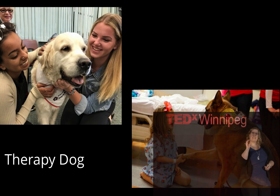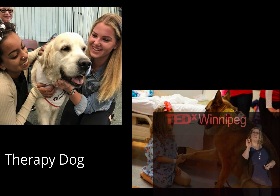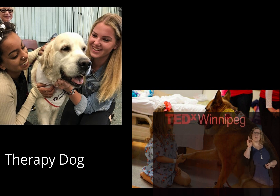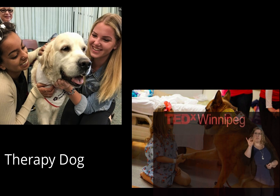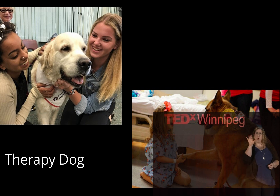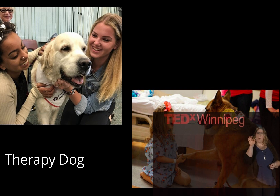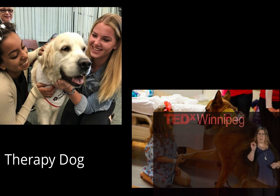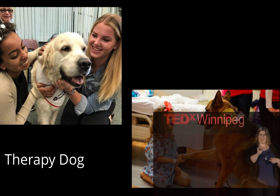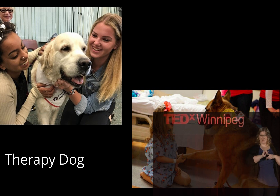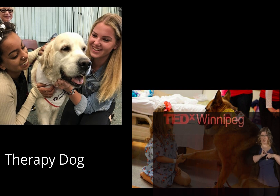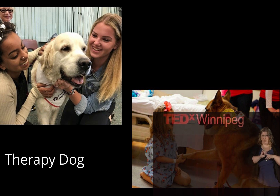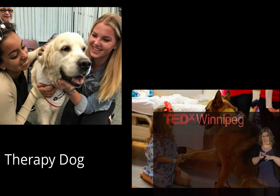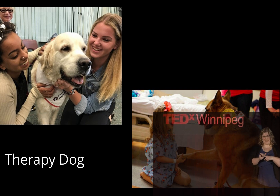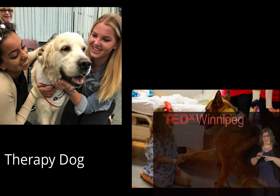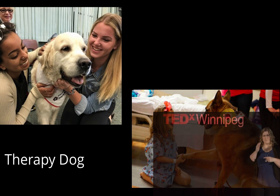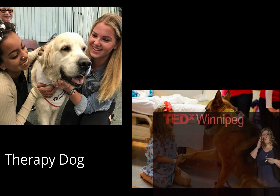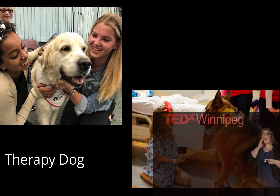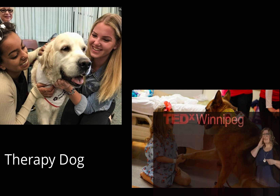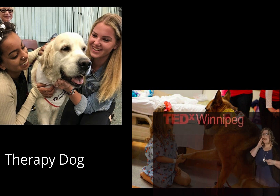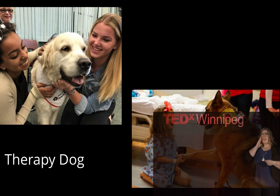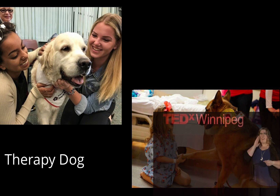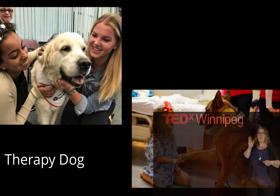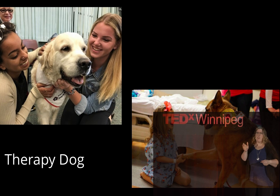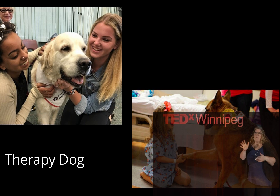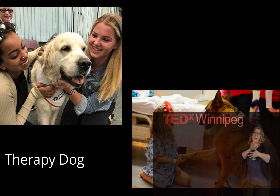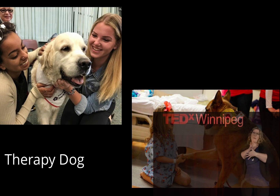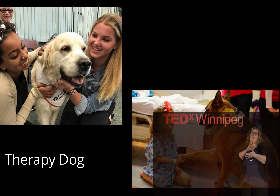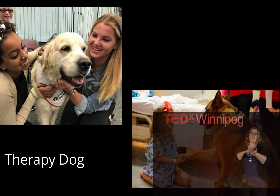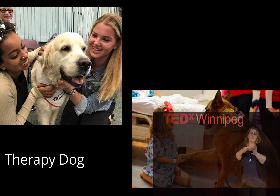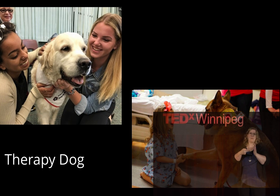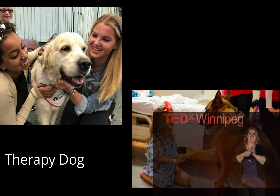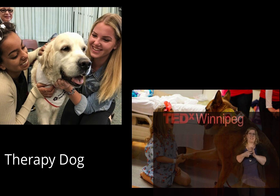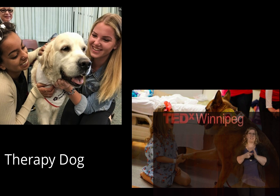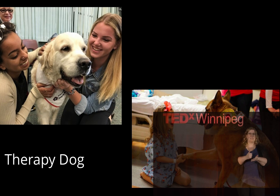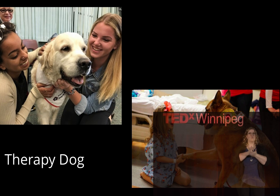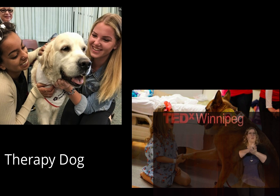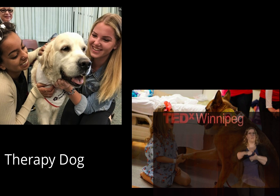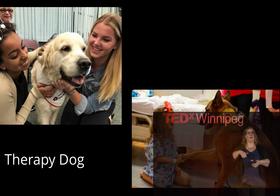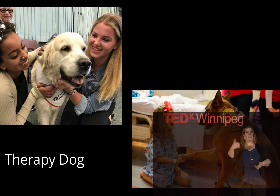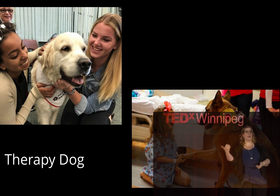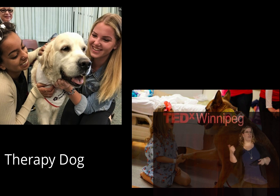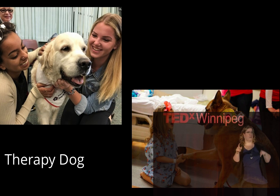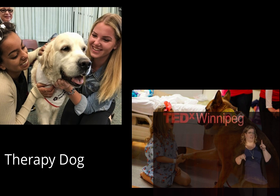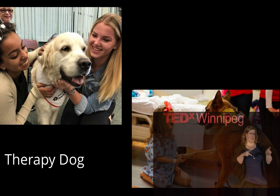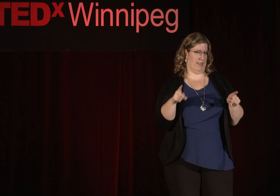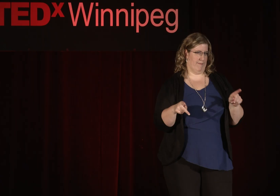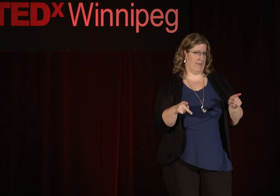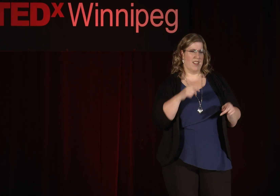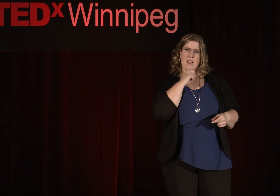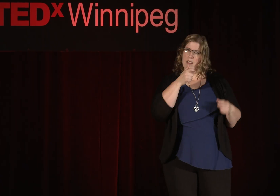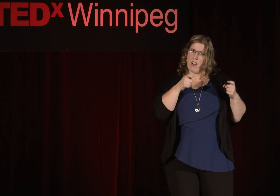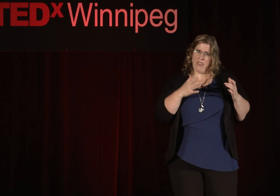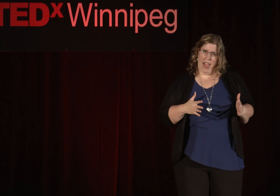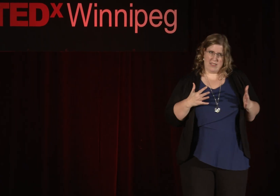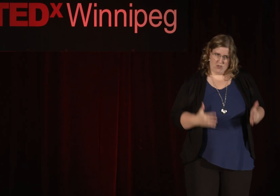are obedience trained, and their primary purpose is to help people other than their handler.